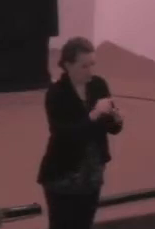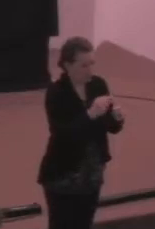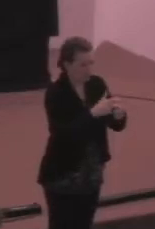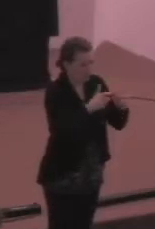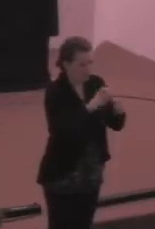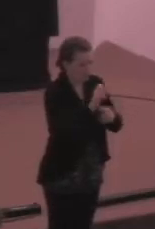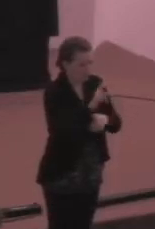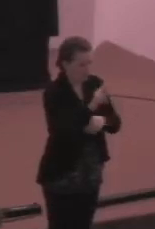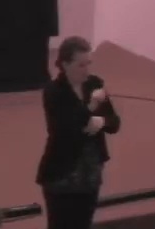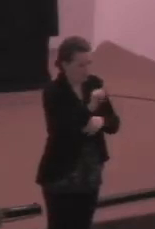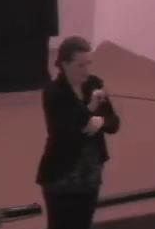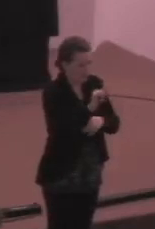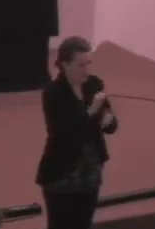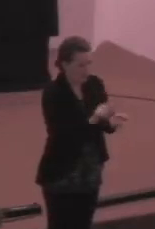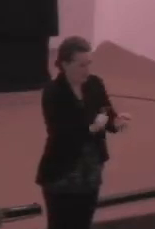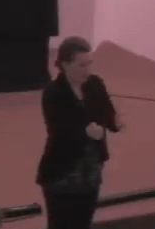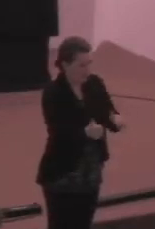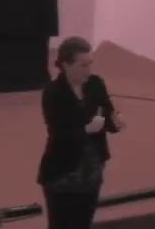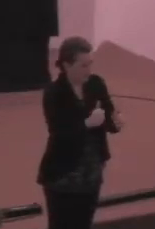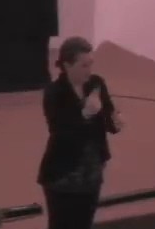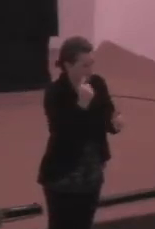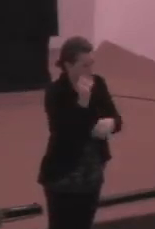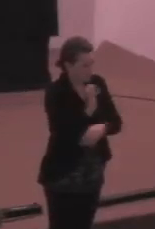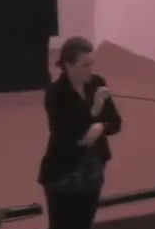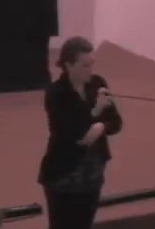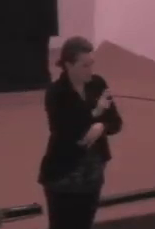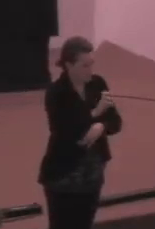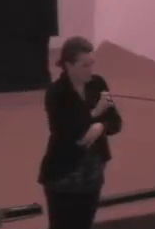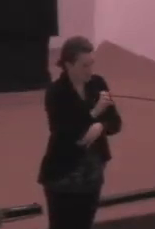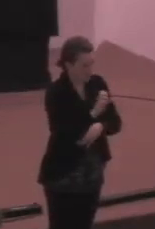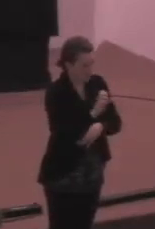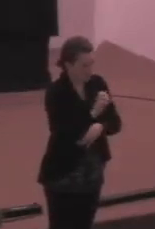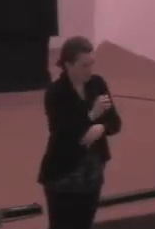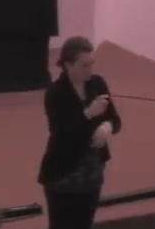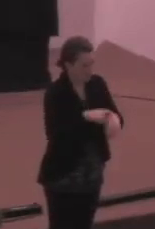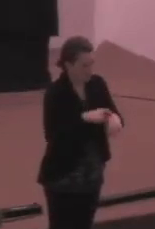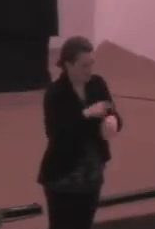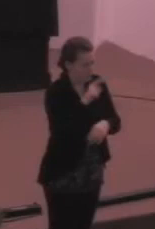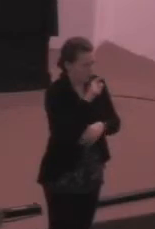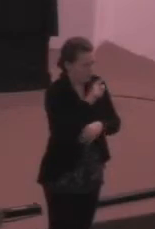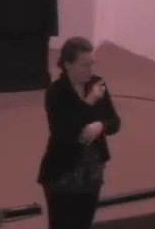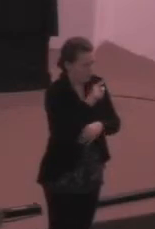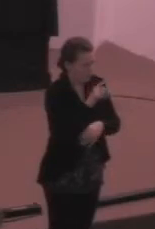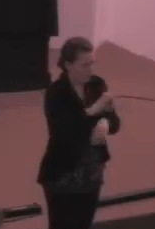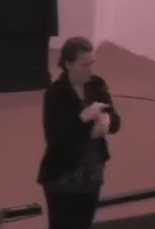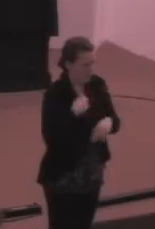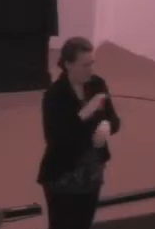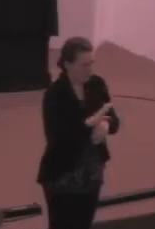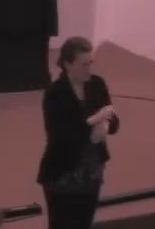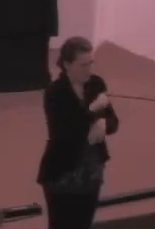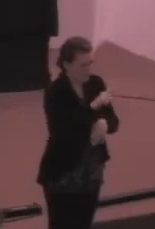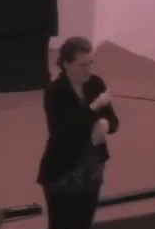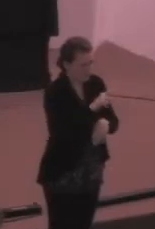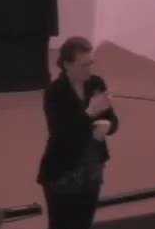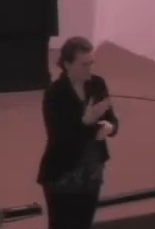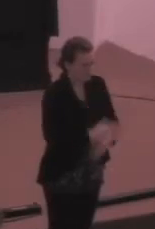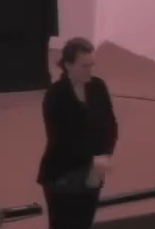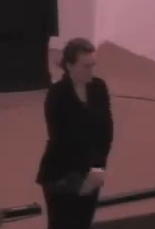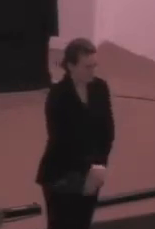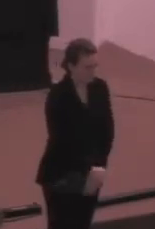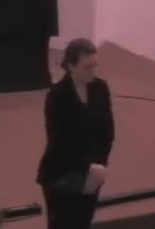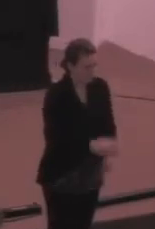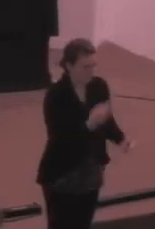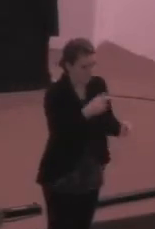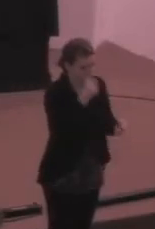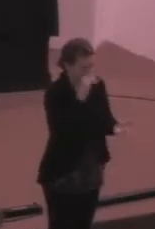service. So please come join us for that. We're gonna invade Pastor Dave's place, so no worries. You ready for